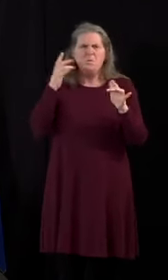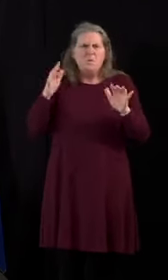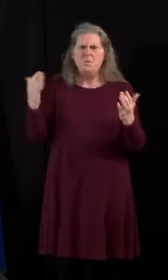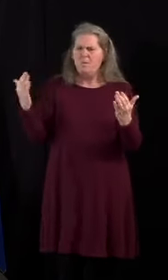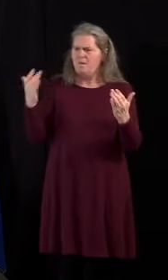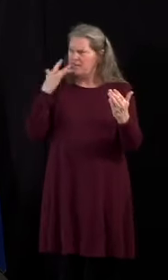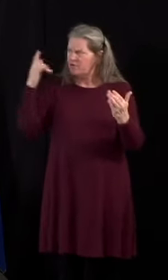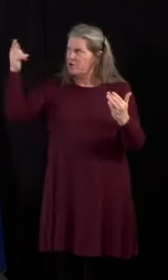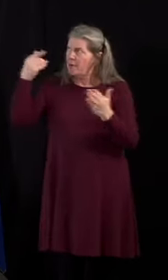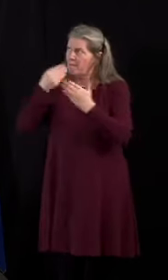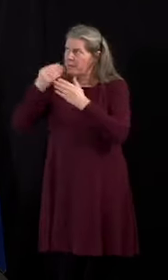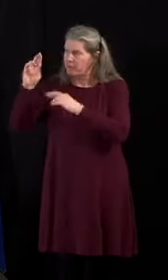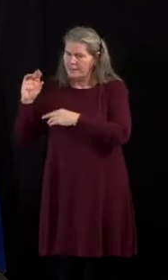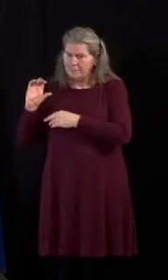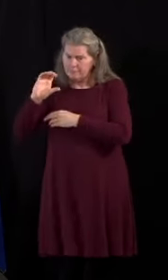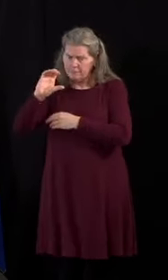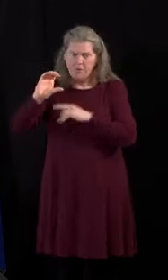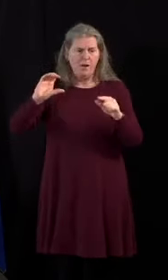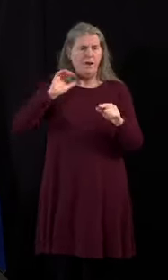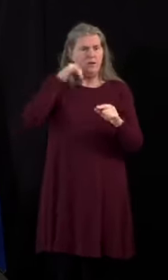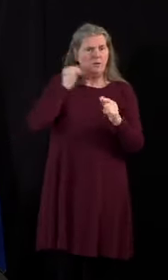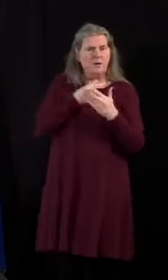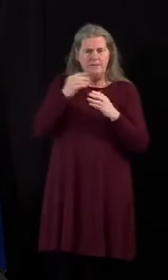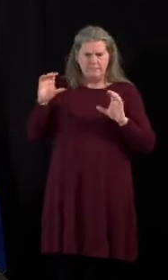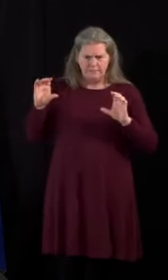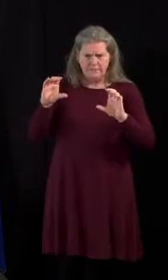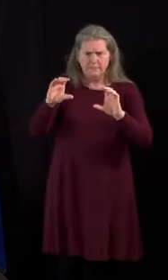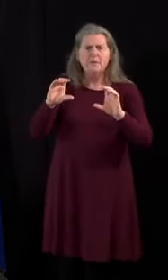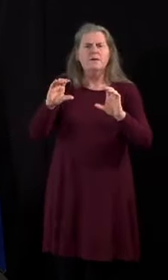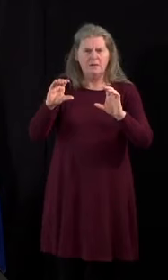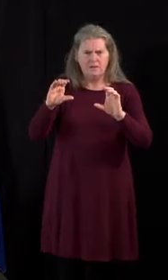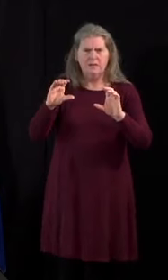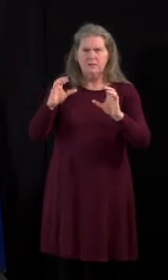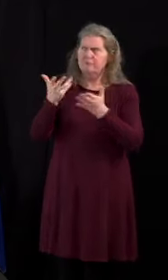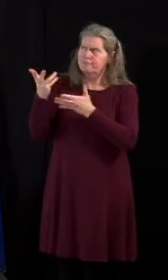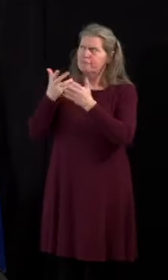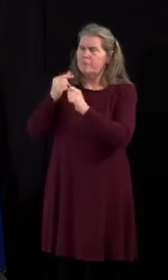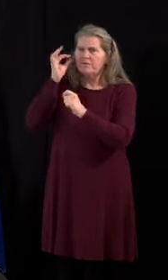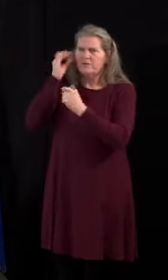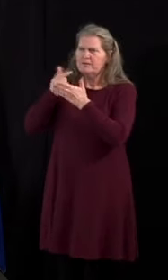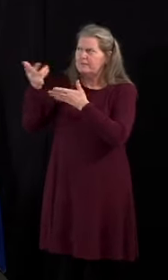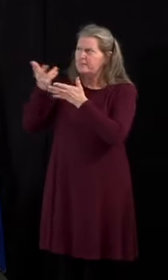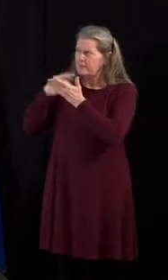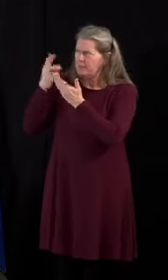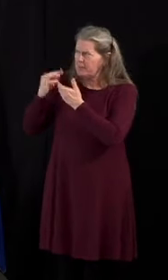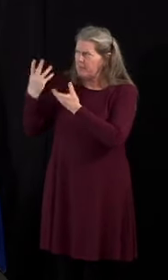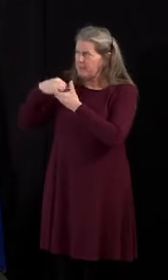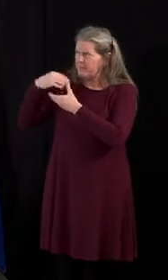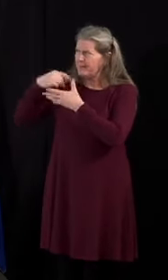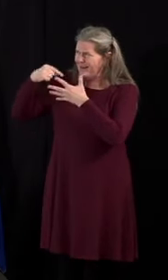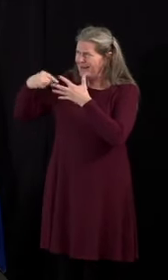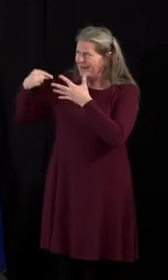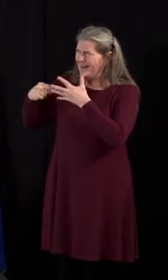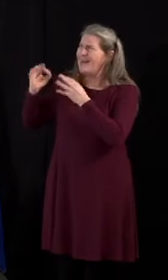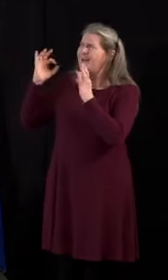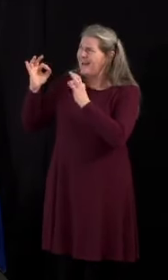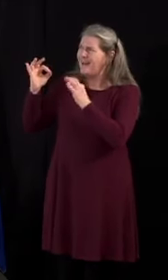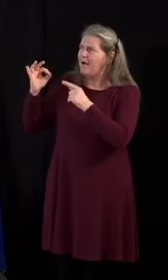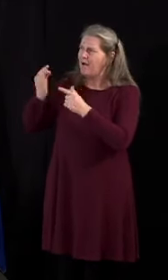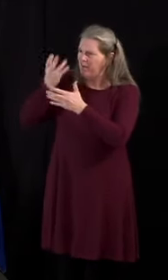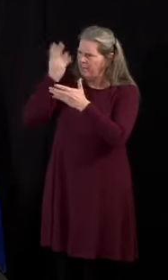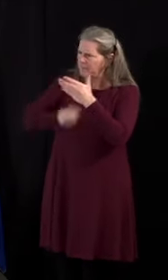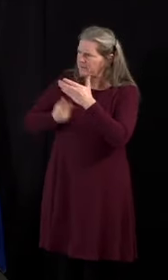which is not the best use of energy. So continuing to have those discussions with the federal counterparts, and then trying to fill gaps.